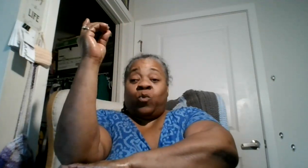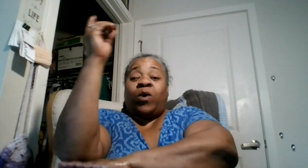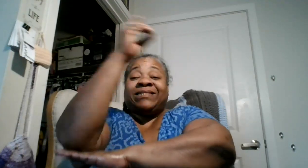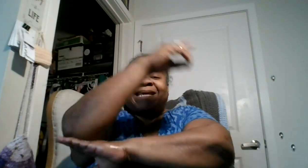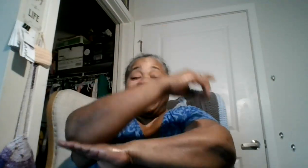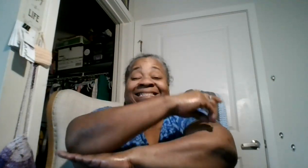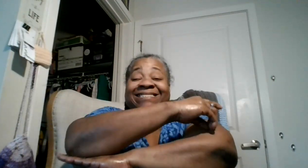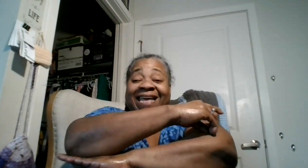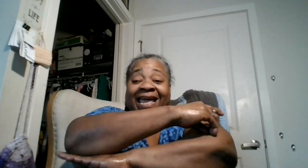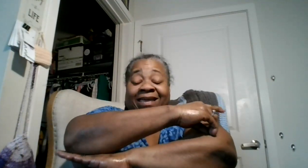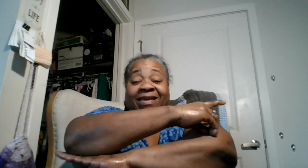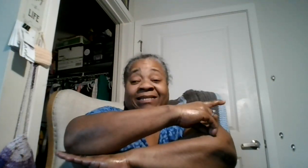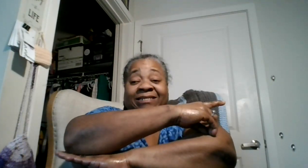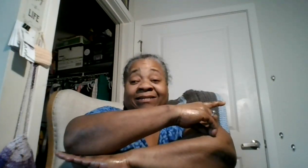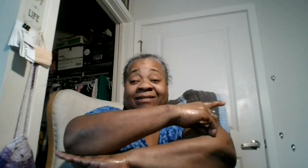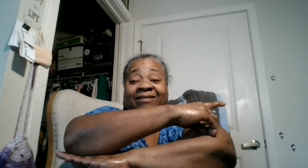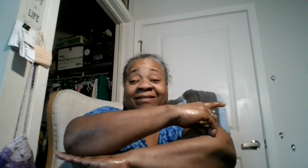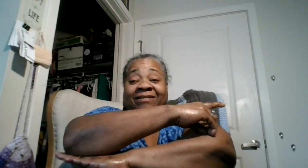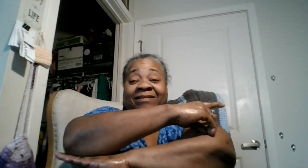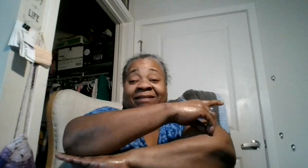What day is it?